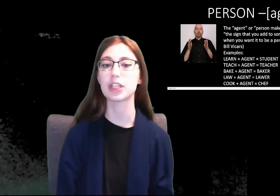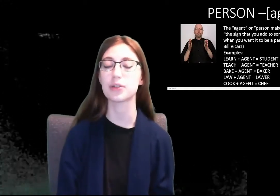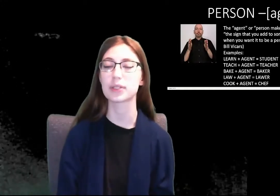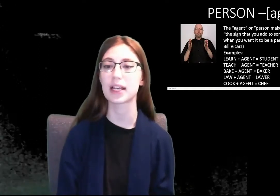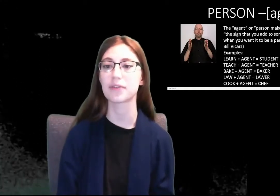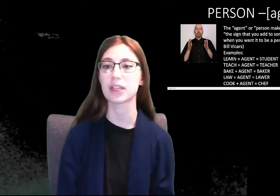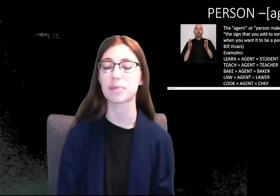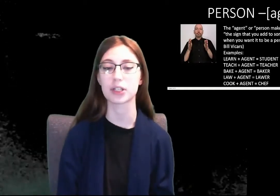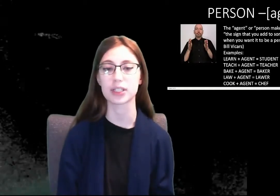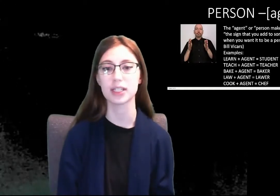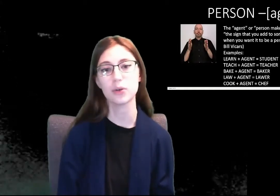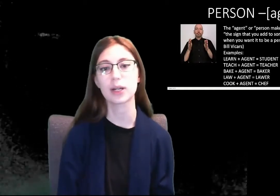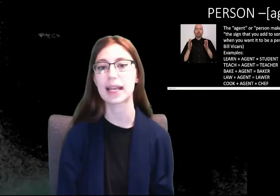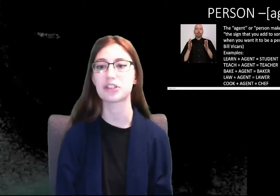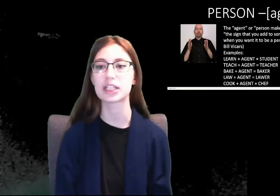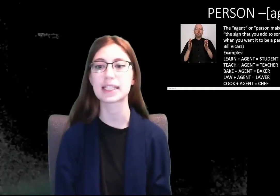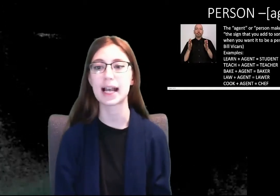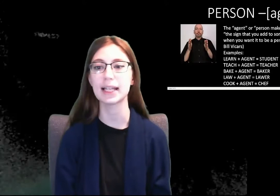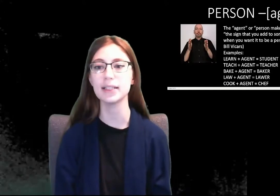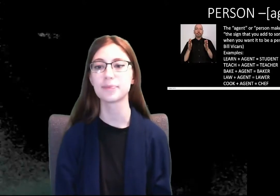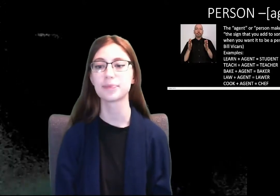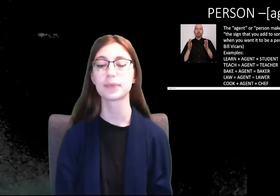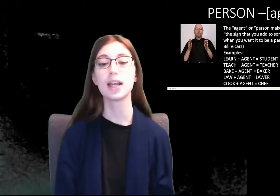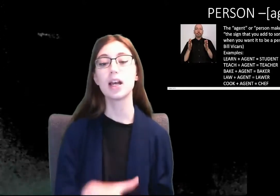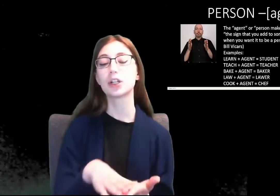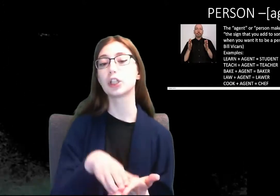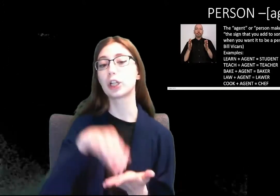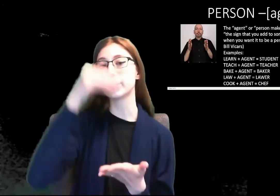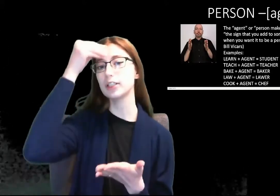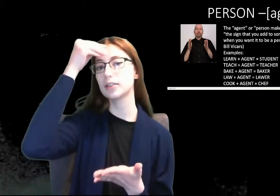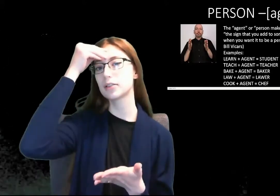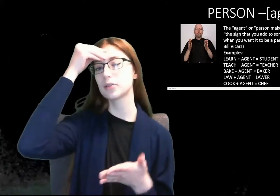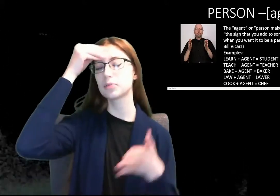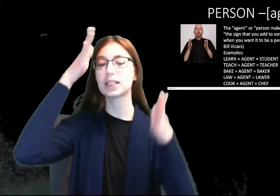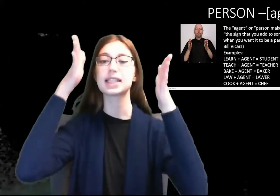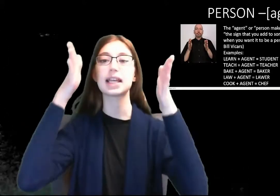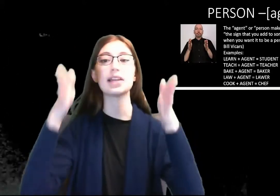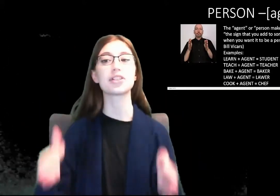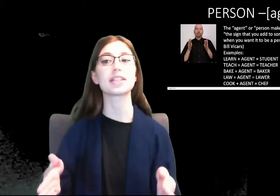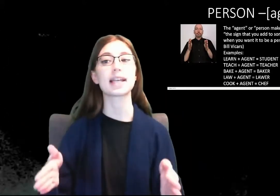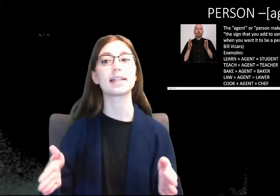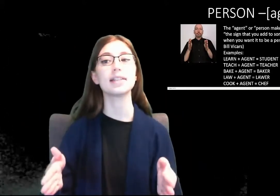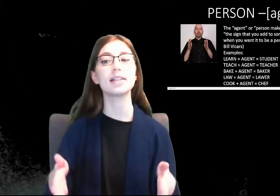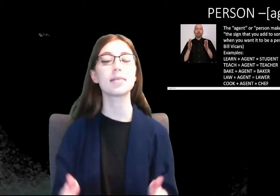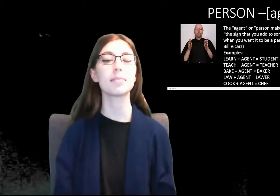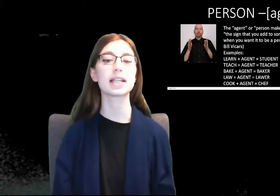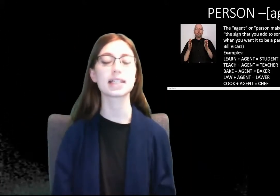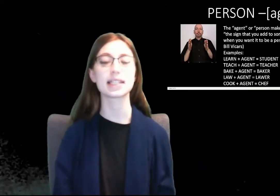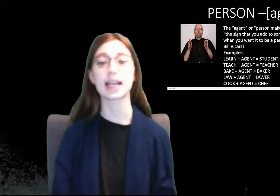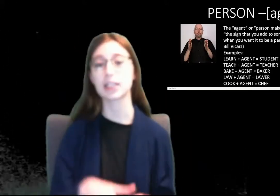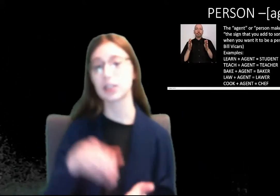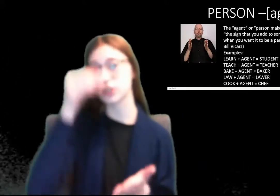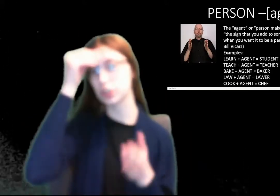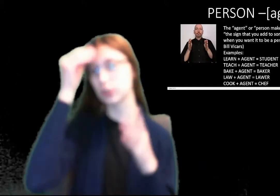use of the person or agent sign. Learn plus the agent sign makes the sign